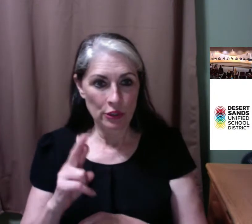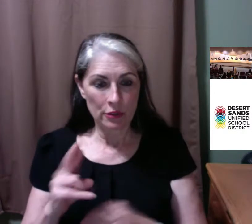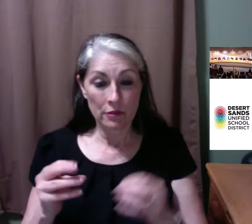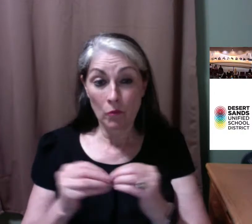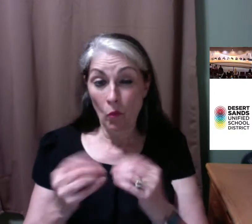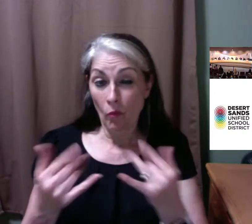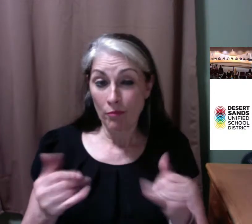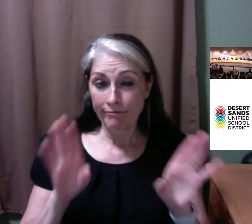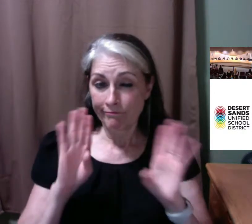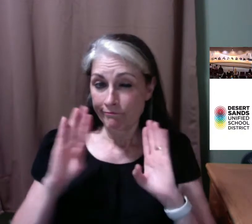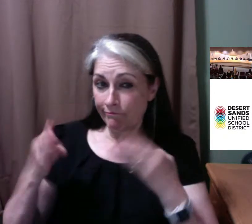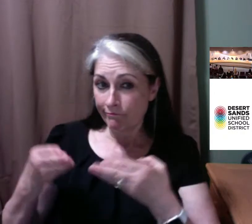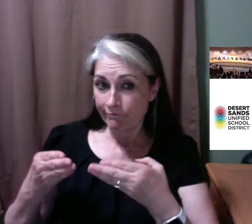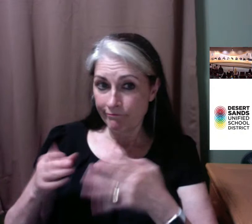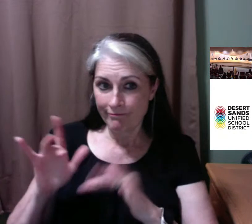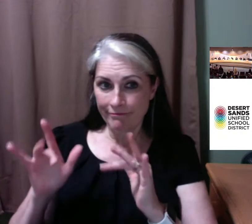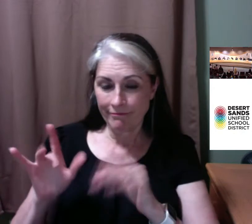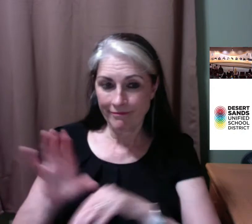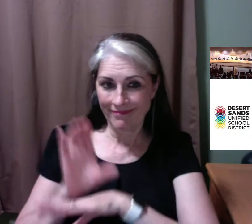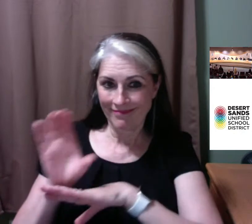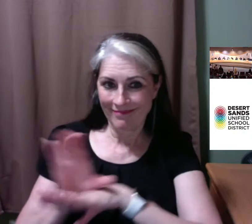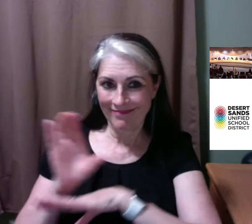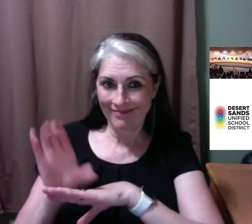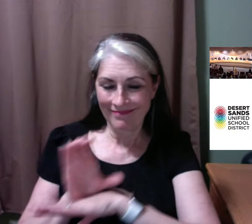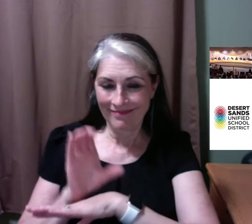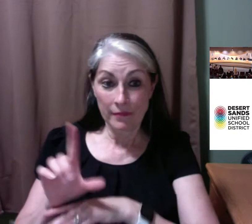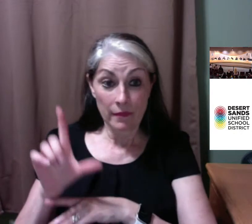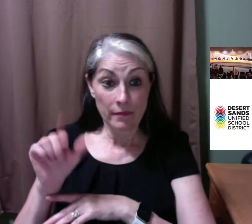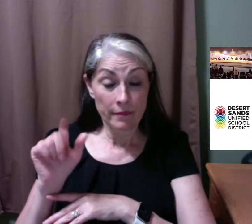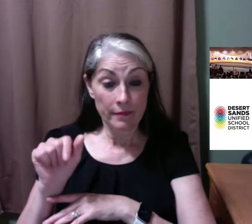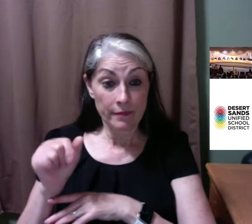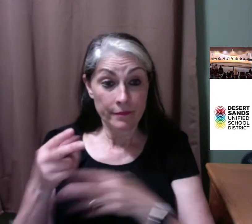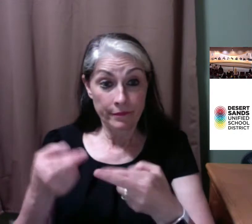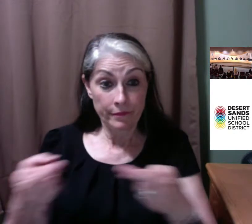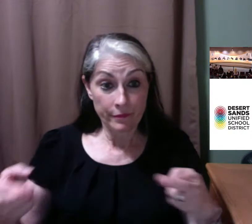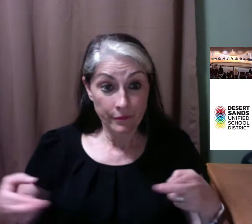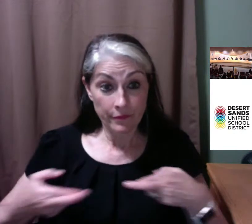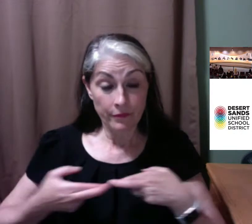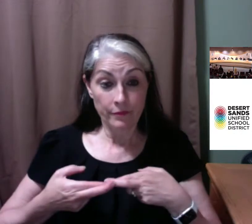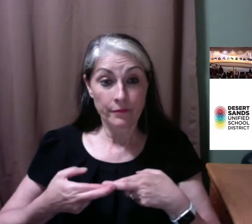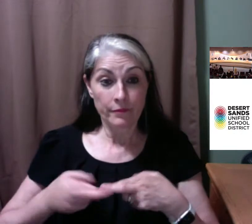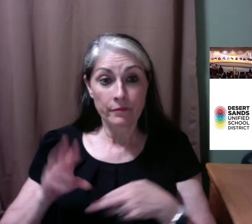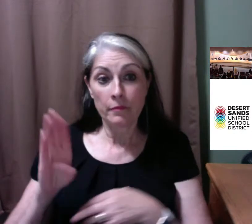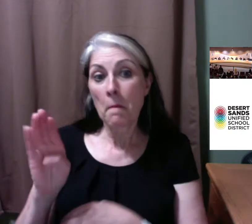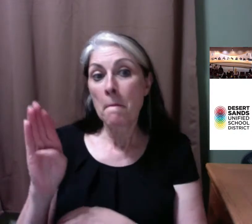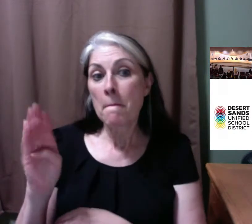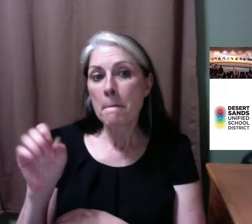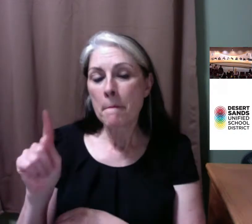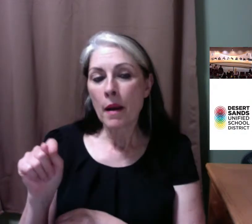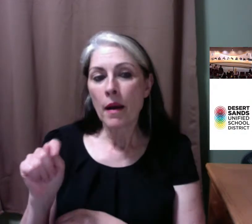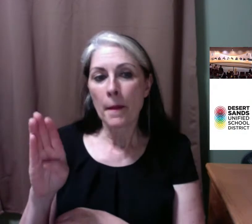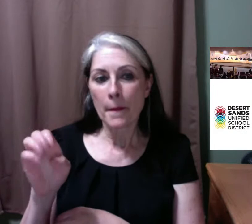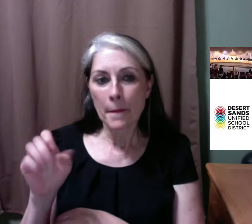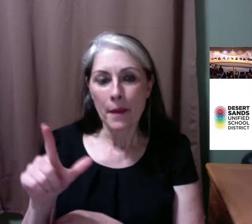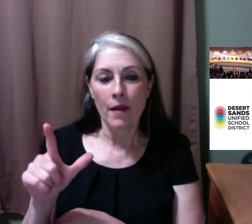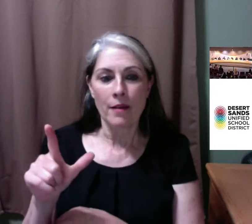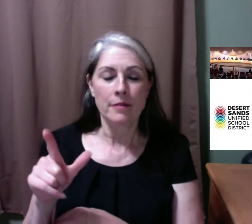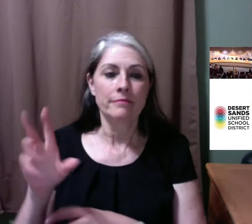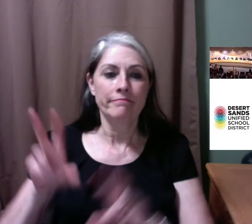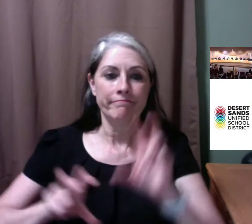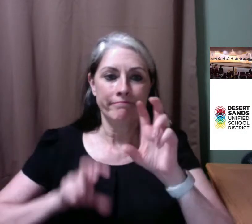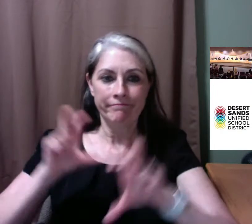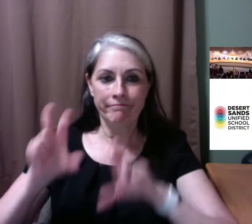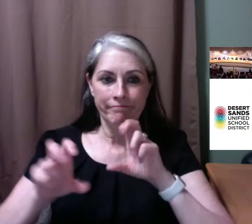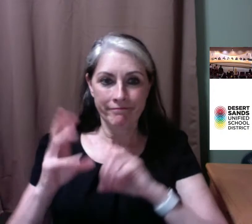13th, DSUSD hosted the Los Angeles Regional Botball Tournament. 16 teams from across Southern